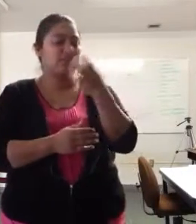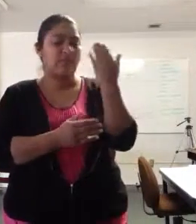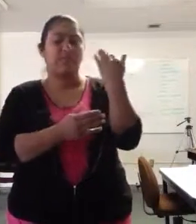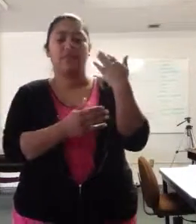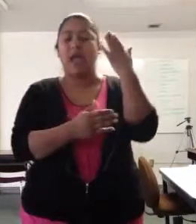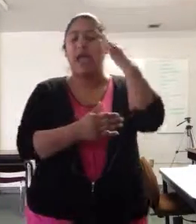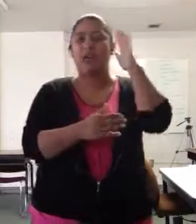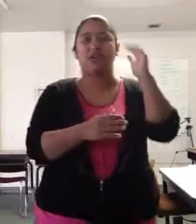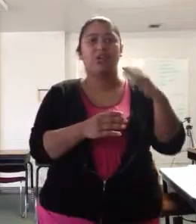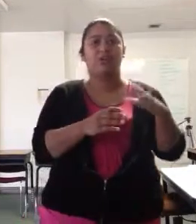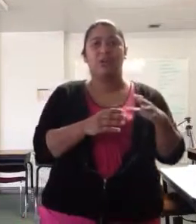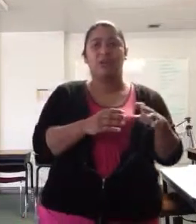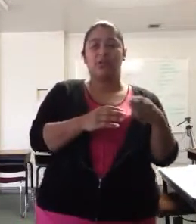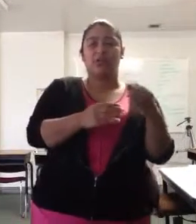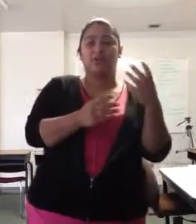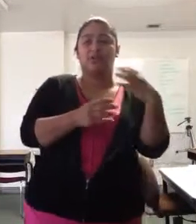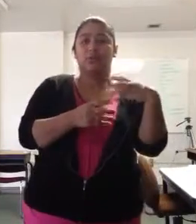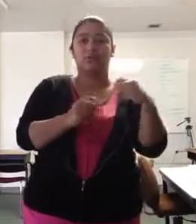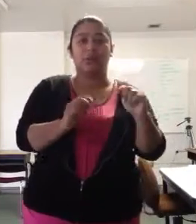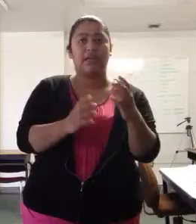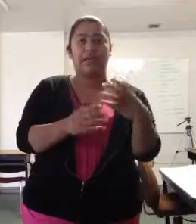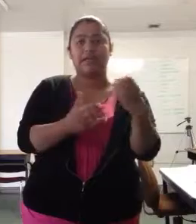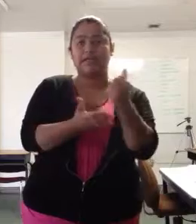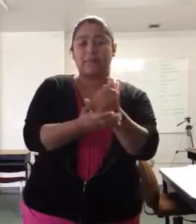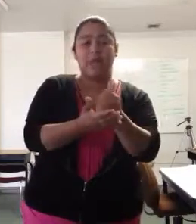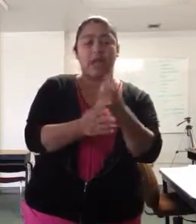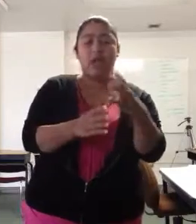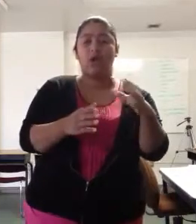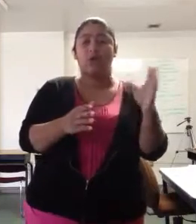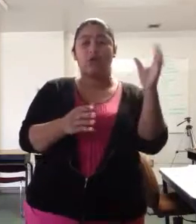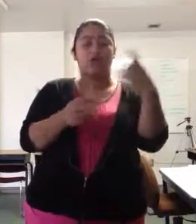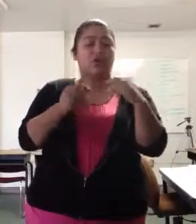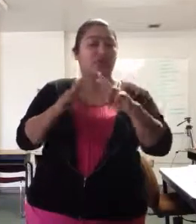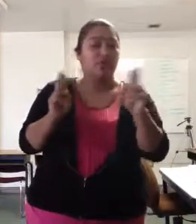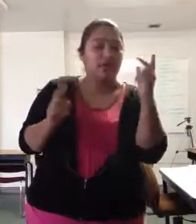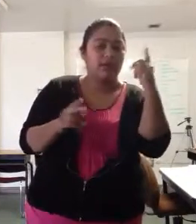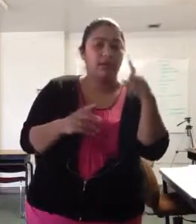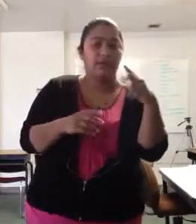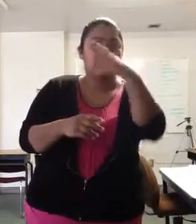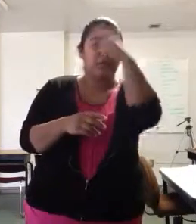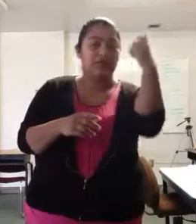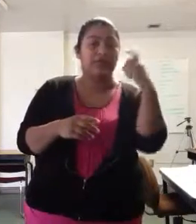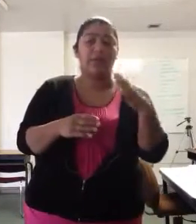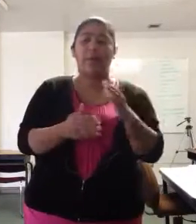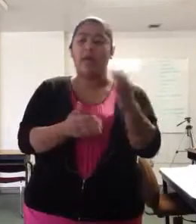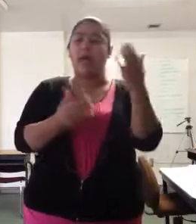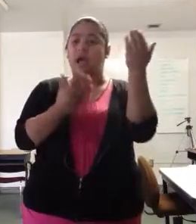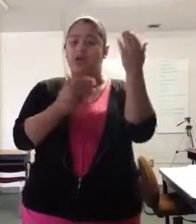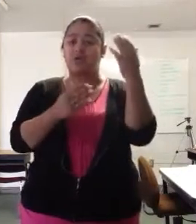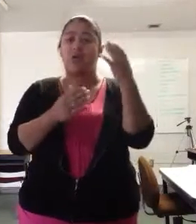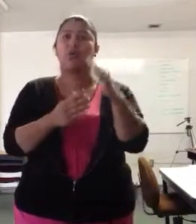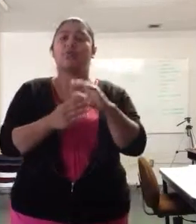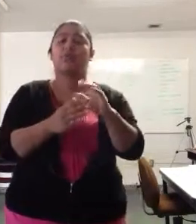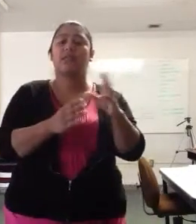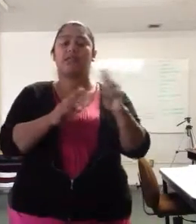help, or if you're just getting ready for it over the summer. But no matter what, I hope these videos benefit you in the way that you need them. So lesson 1